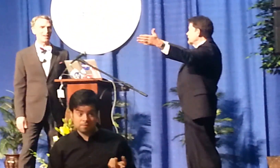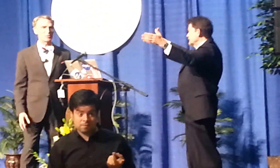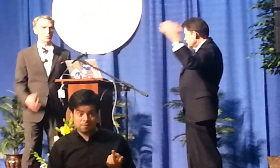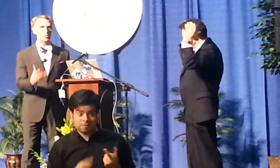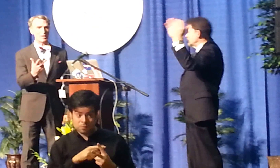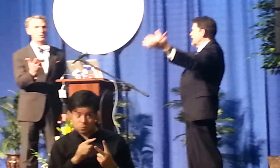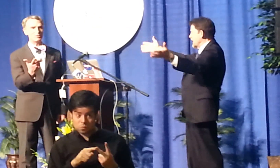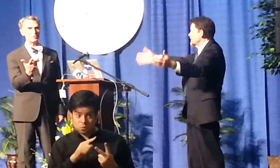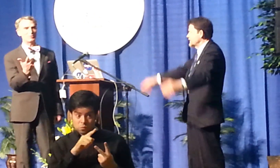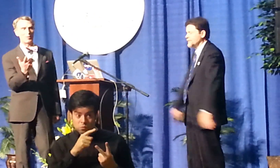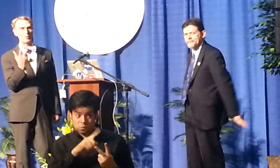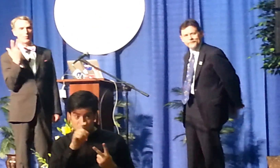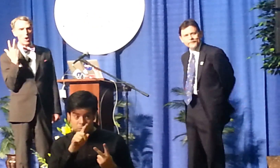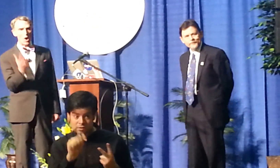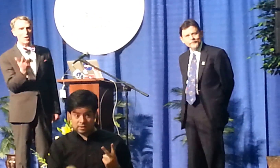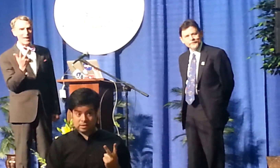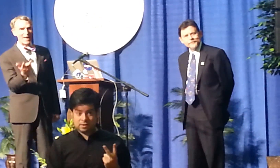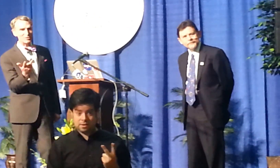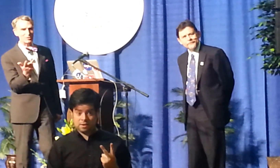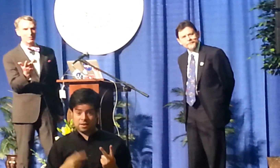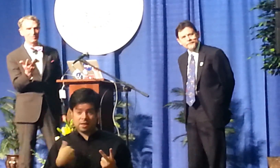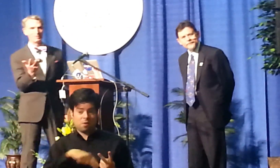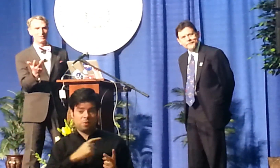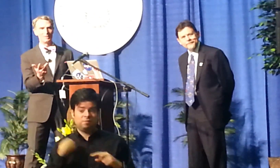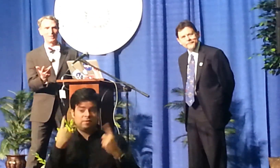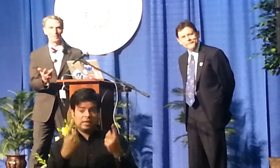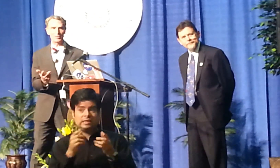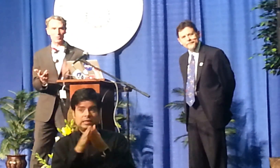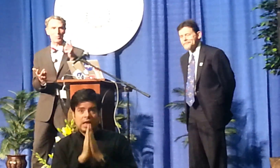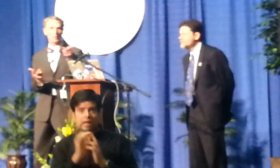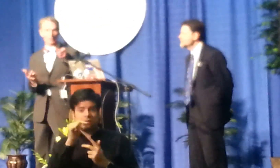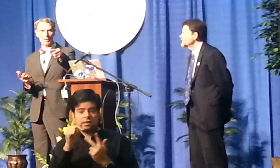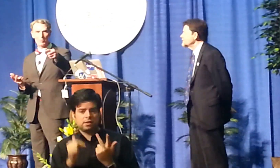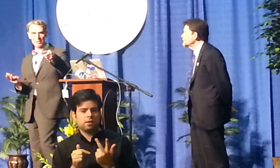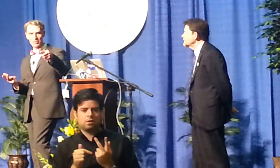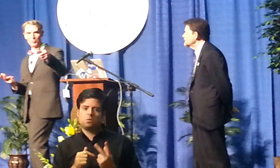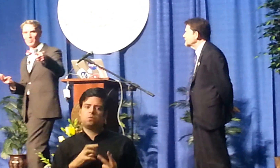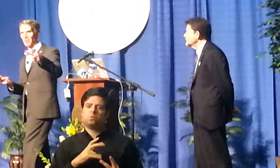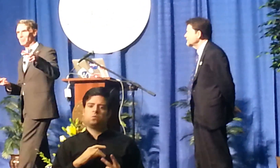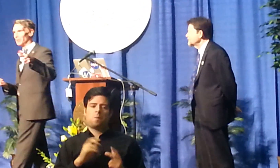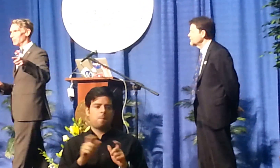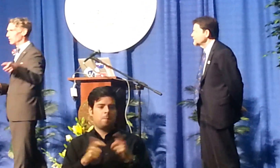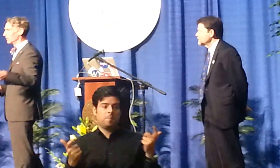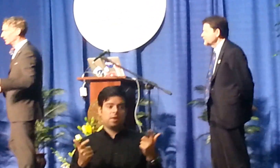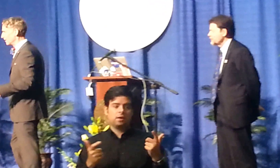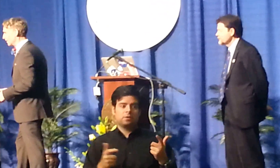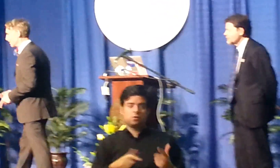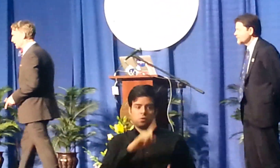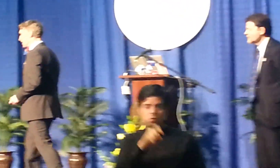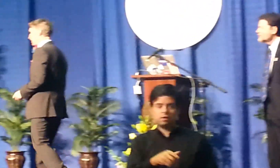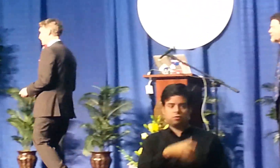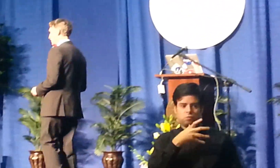Can I have two questions that we've all asked? This is a pretty great question, woman in blue.